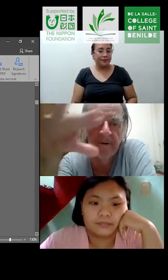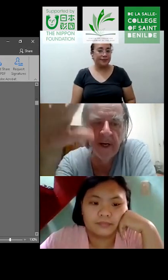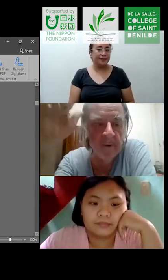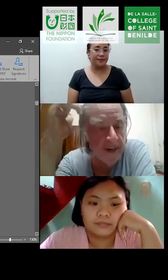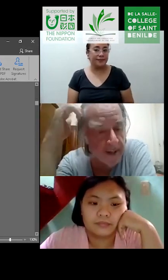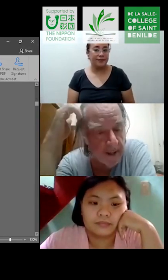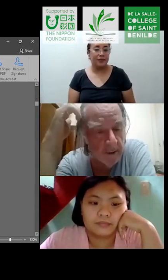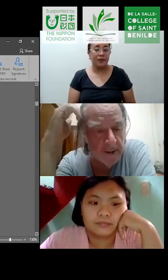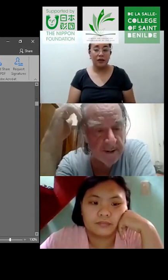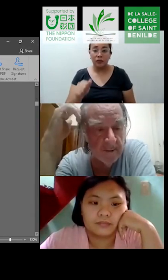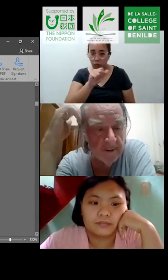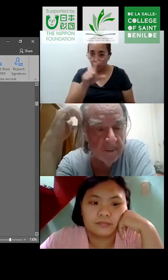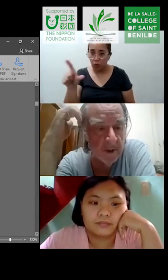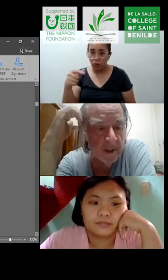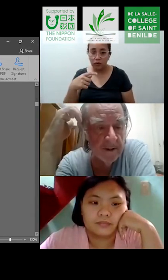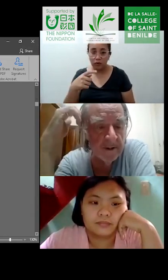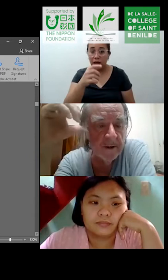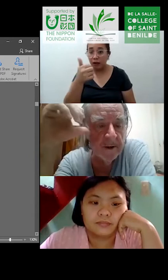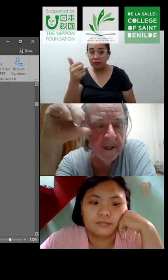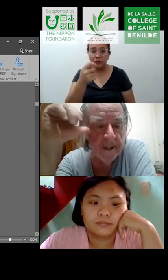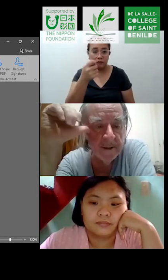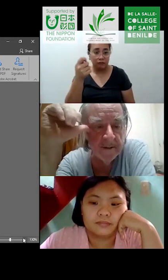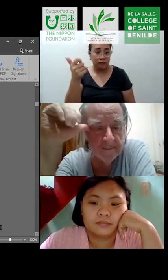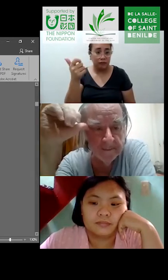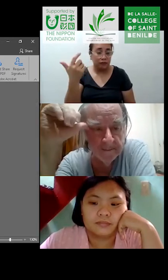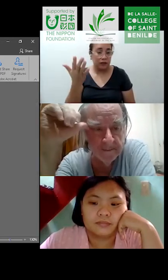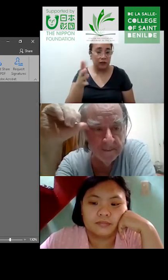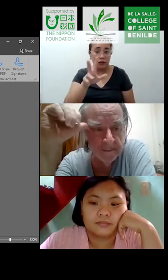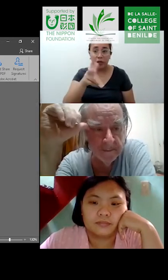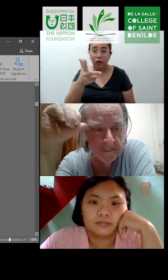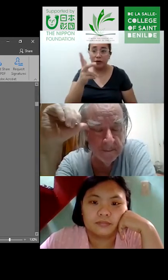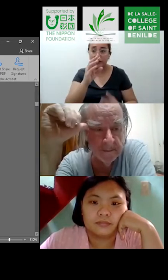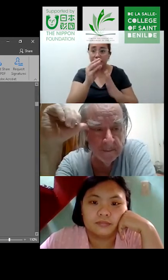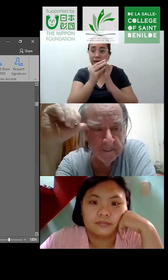Okay, and everybody can erase that one. Okay, this is the third hand shape.